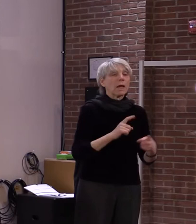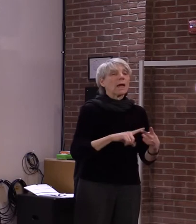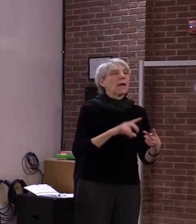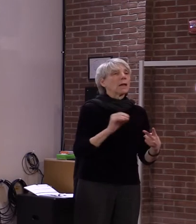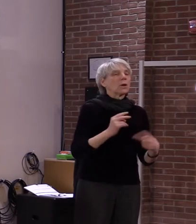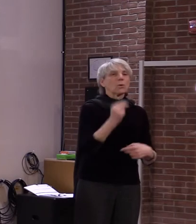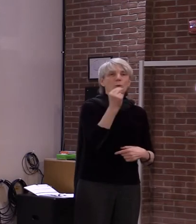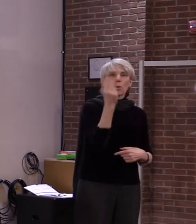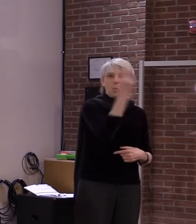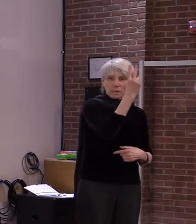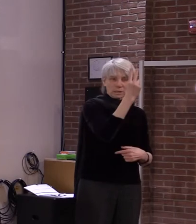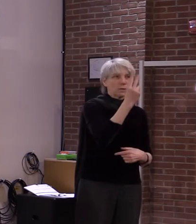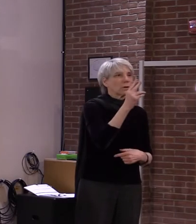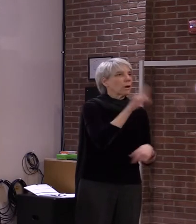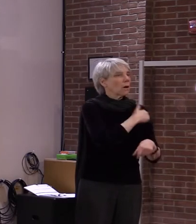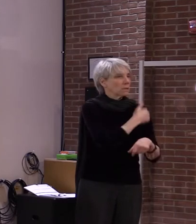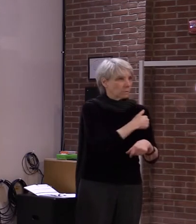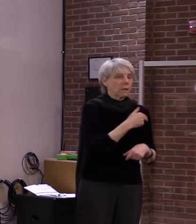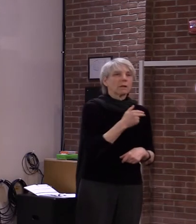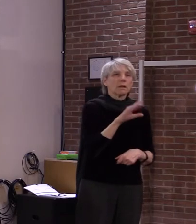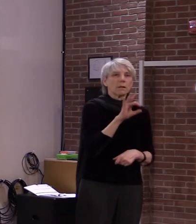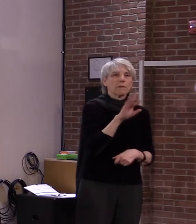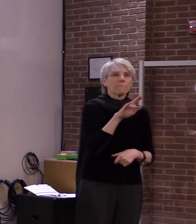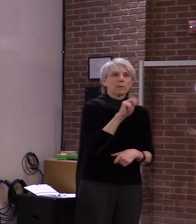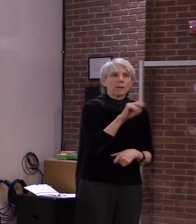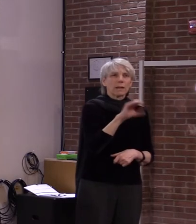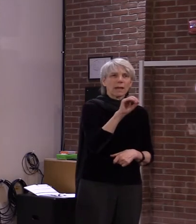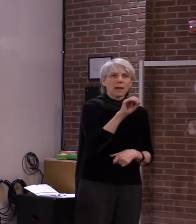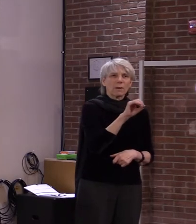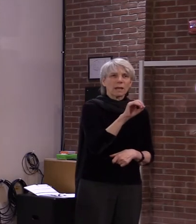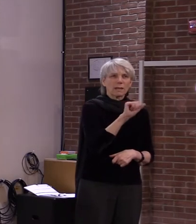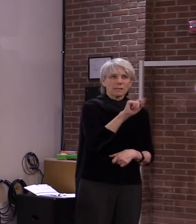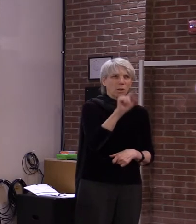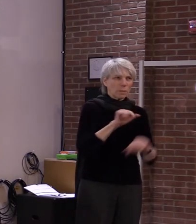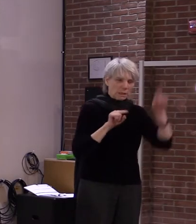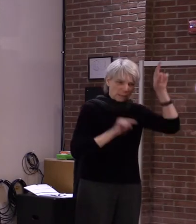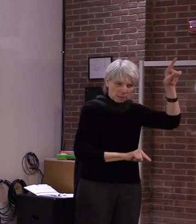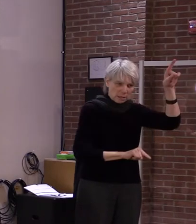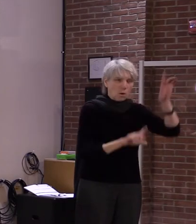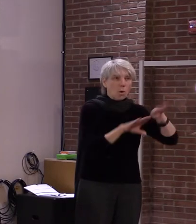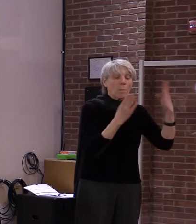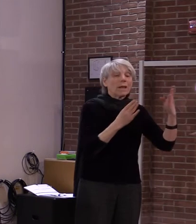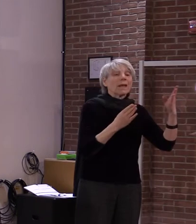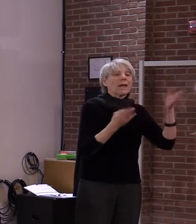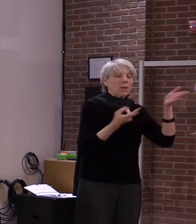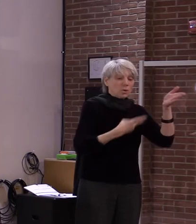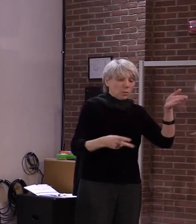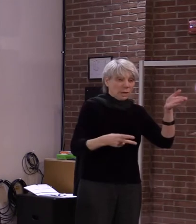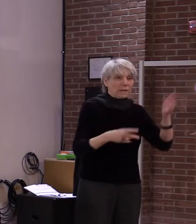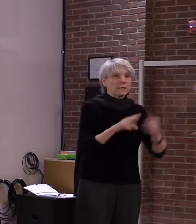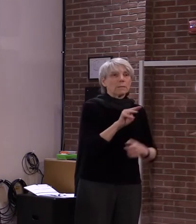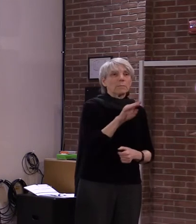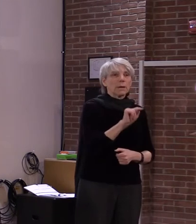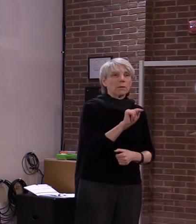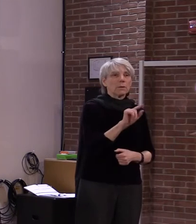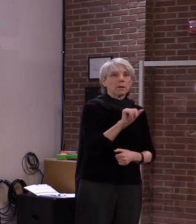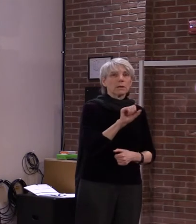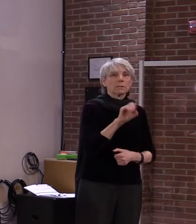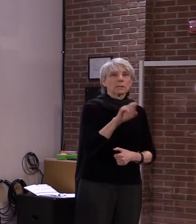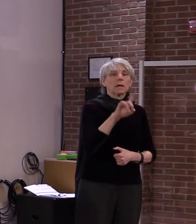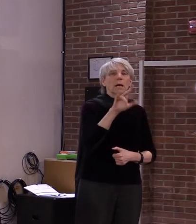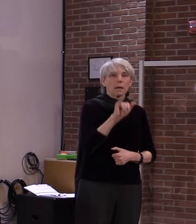hospital in franklin county and the week after mount ascutney hospital we plan to open up as